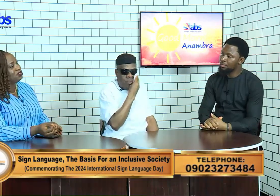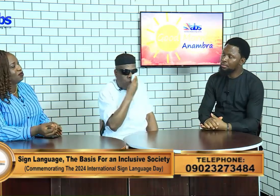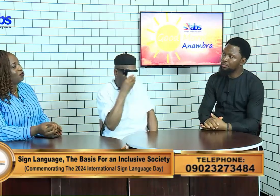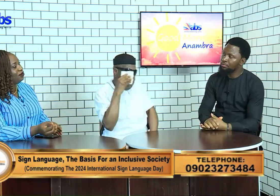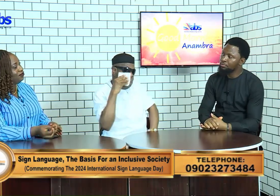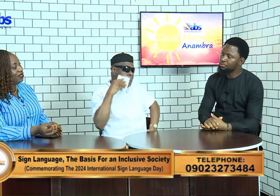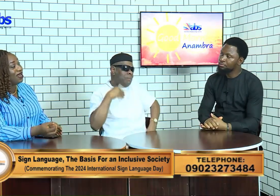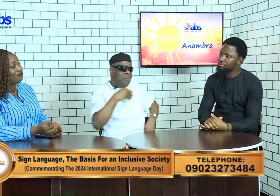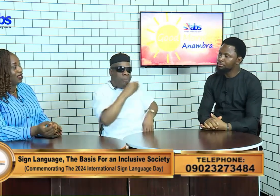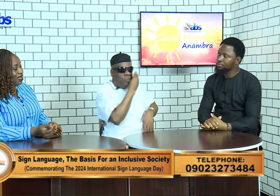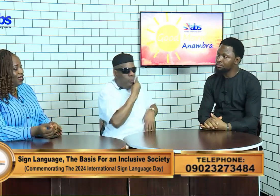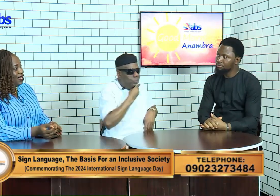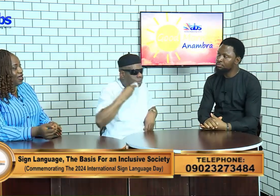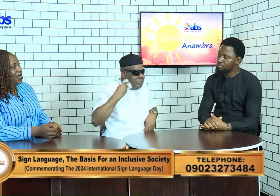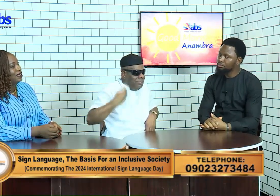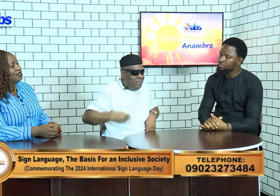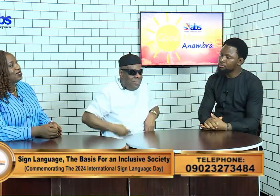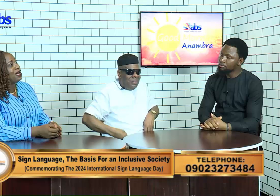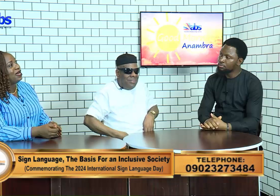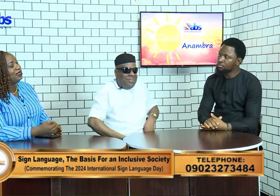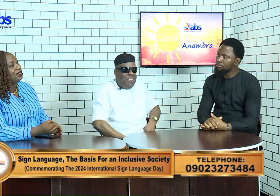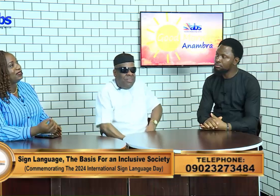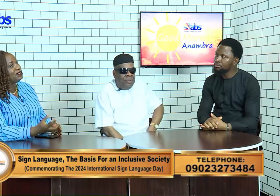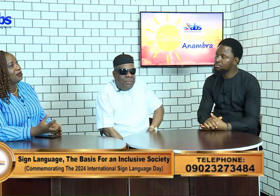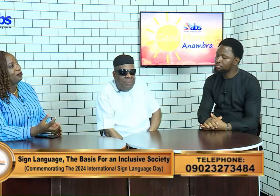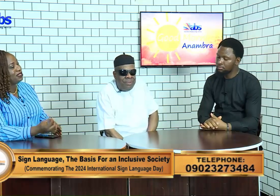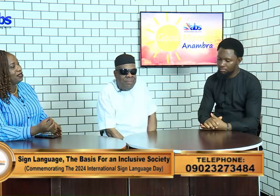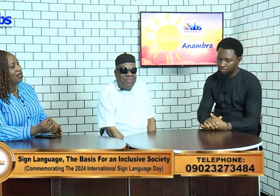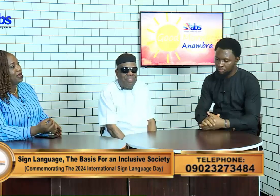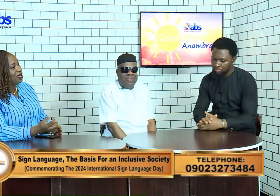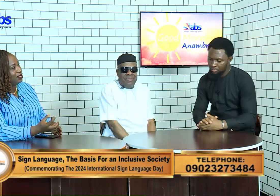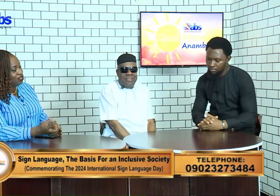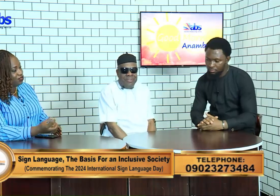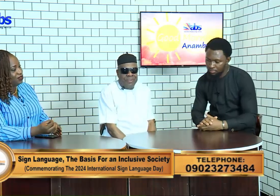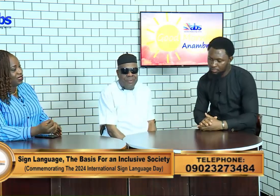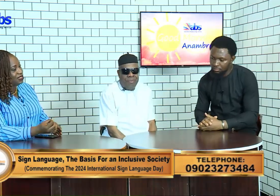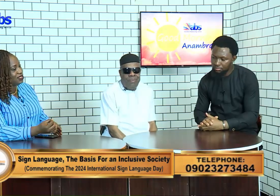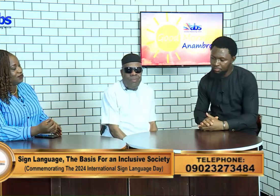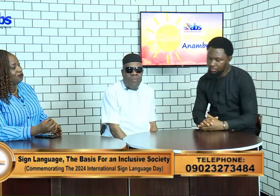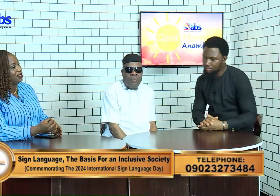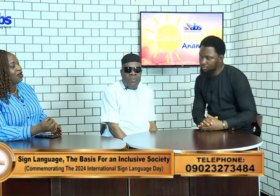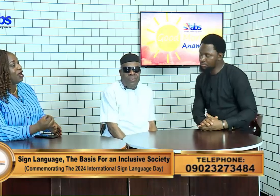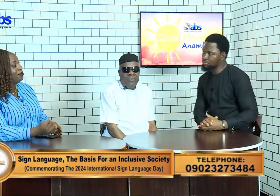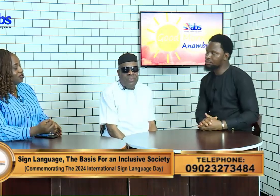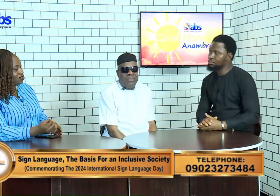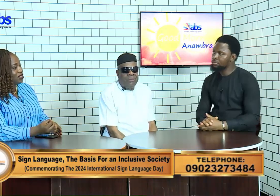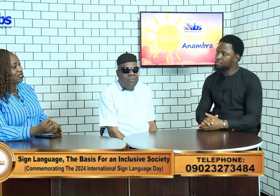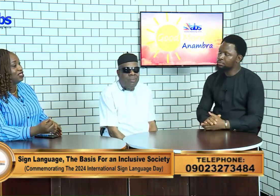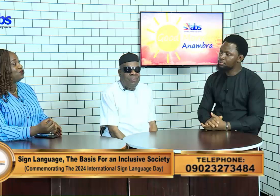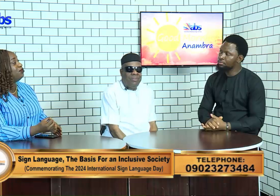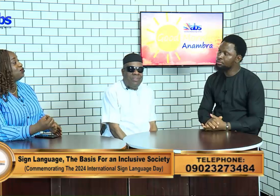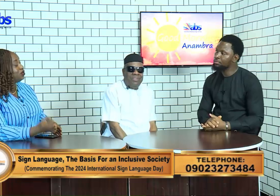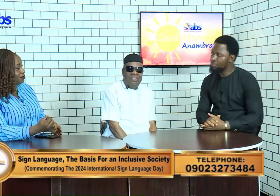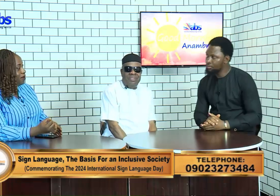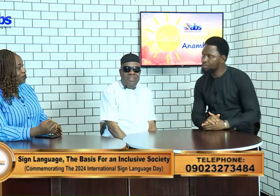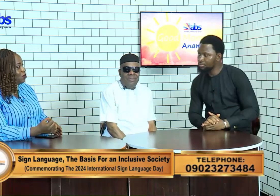just a one-off thing every year. And I think this particular issue needs to be hammered and it needs